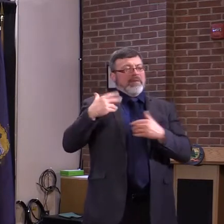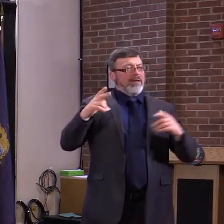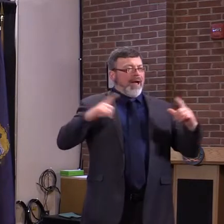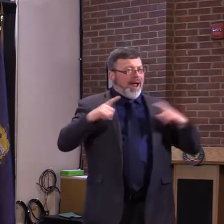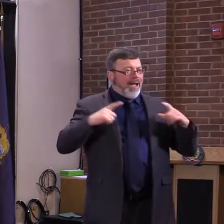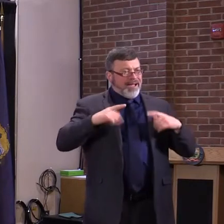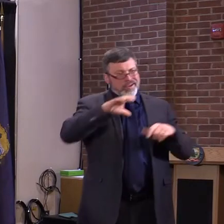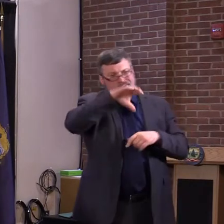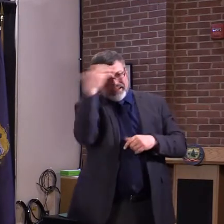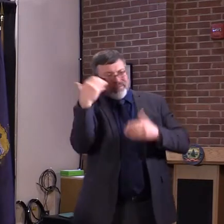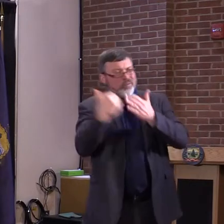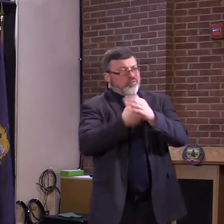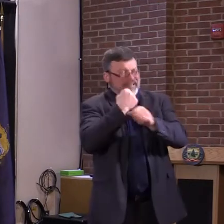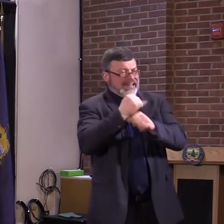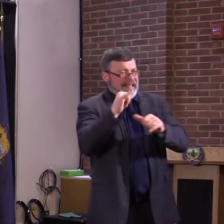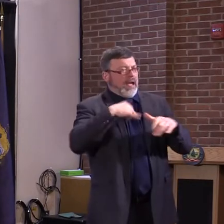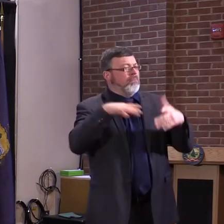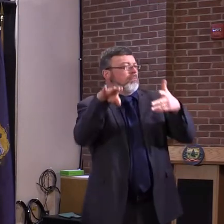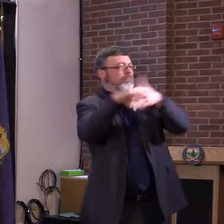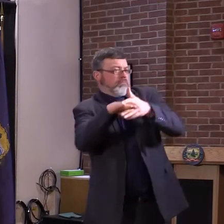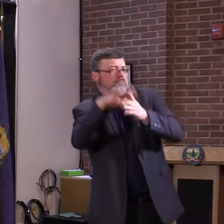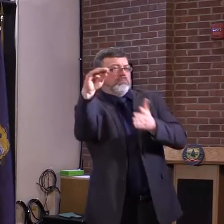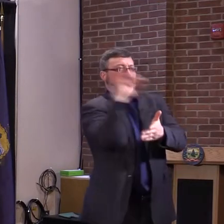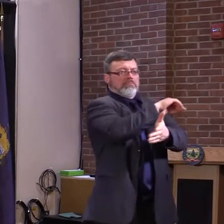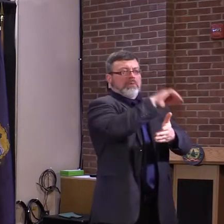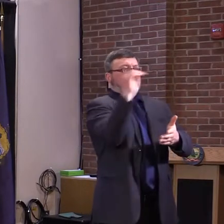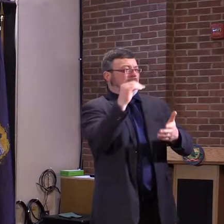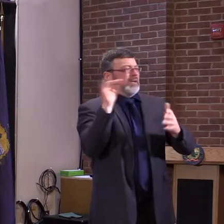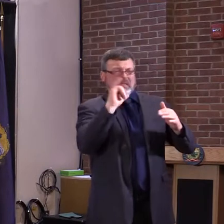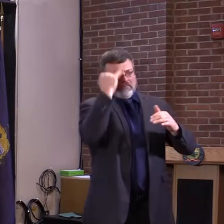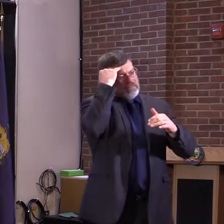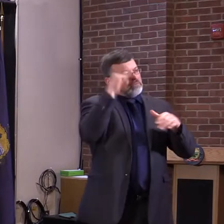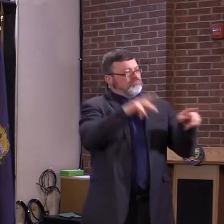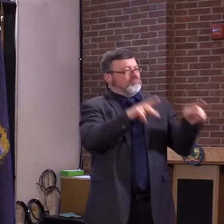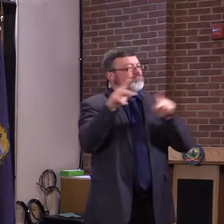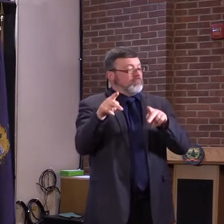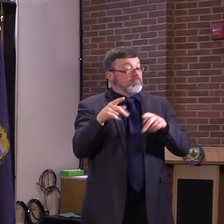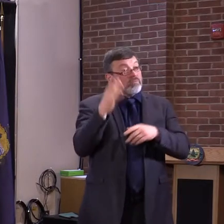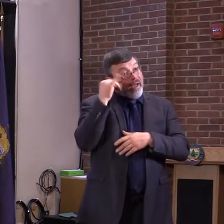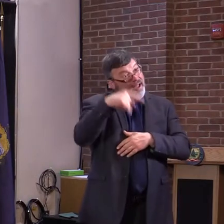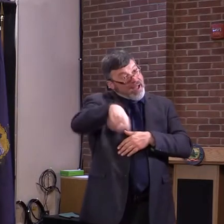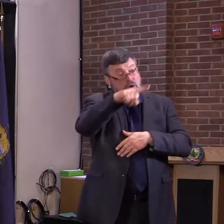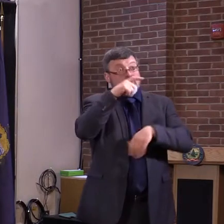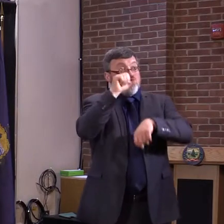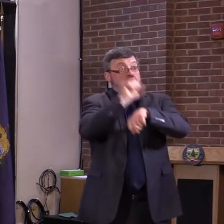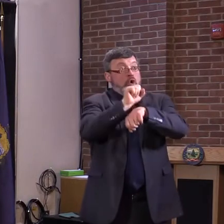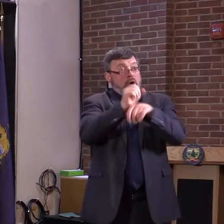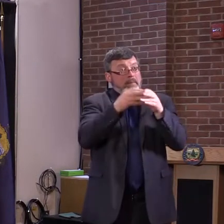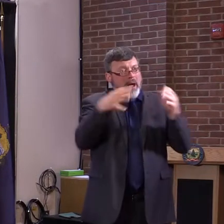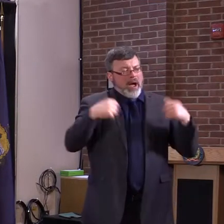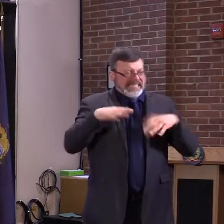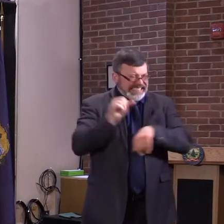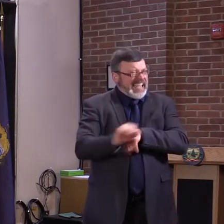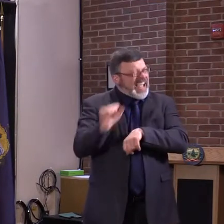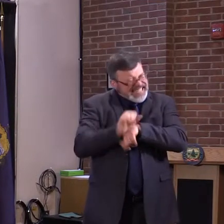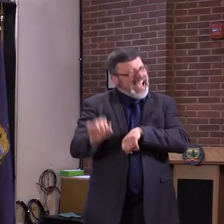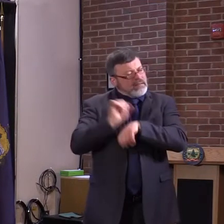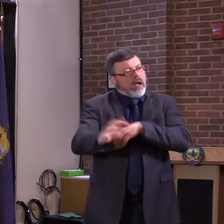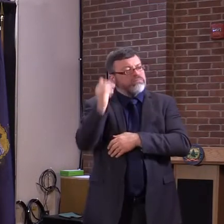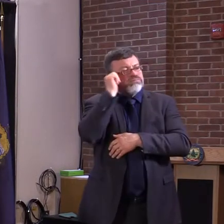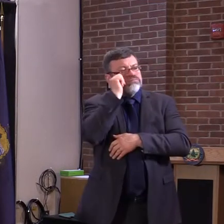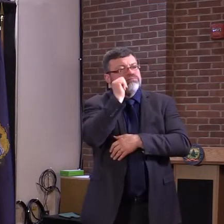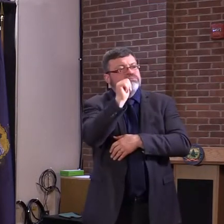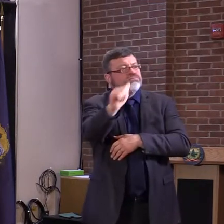worked incredibly hard, nearly nonstop, for 2 years, and I not only thank them, but look forward to their time